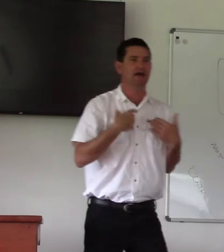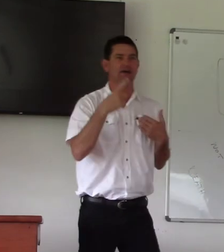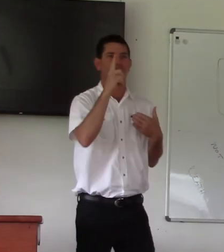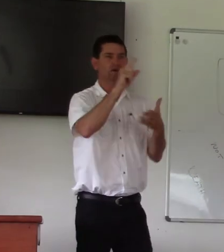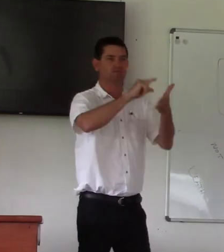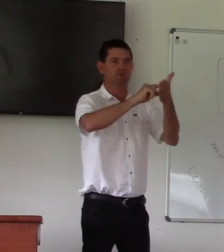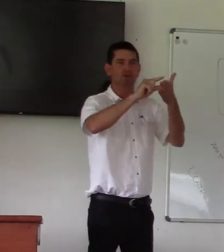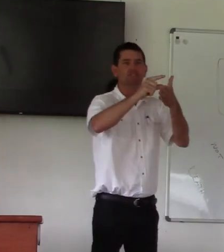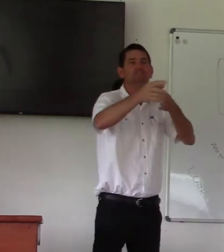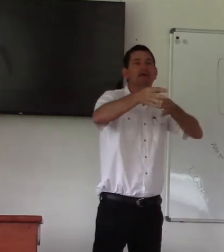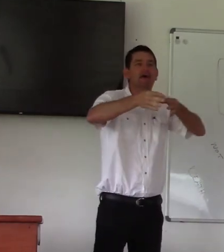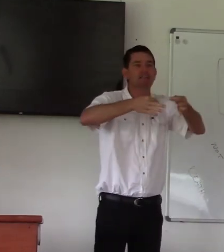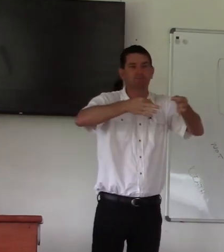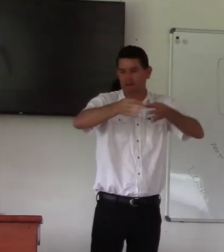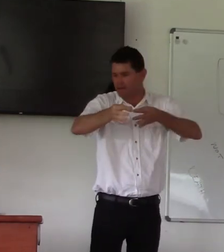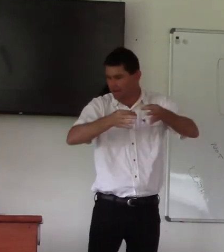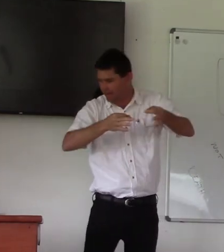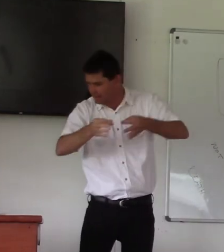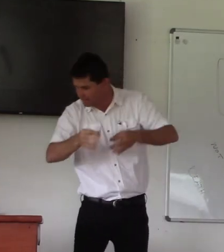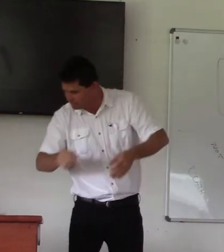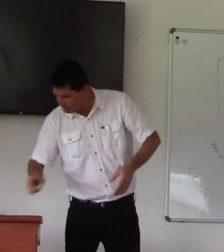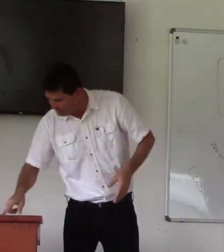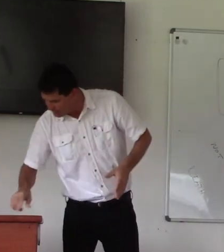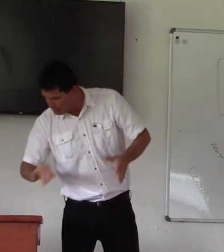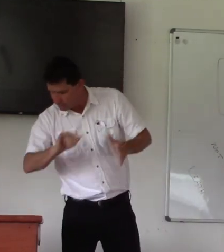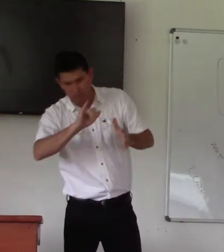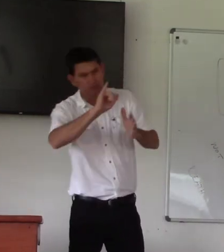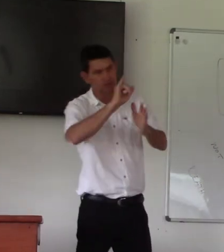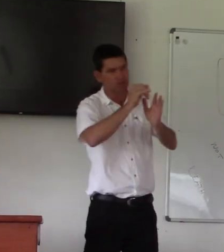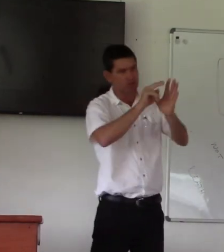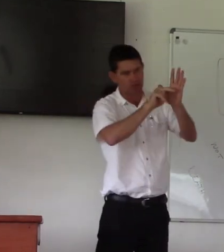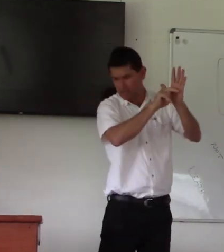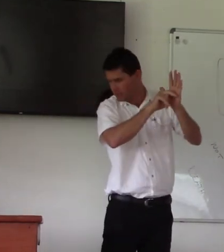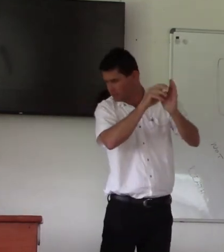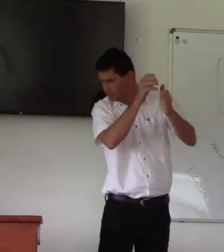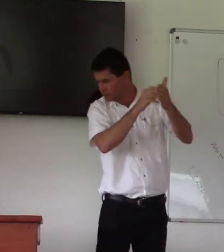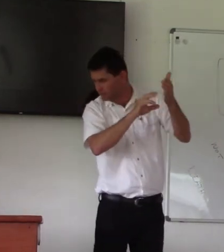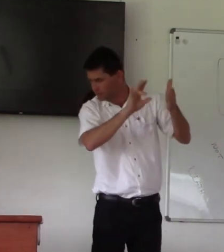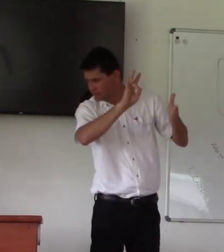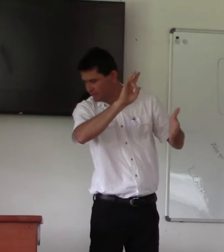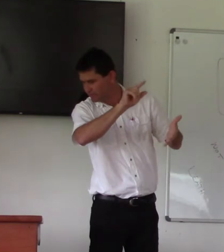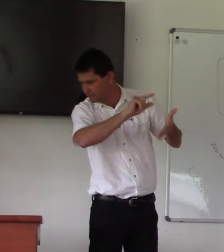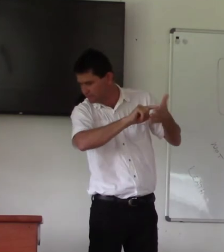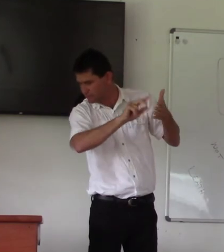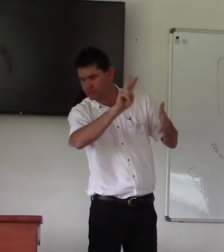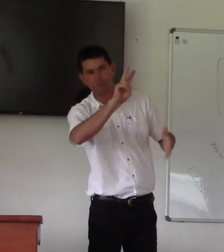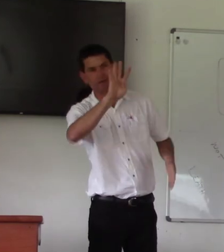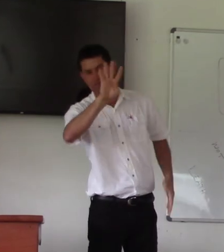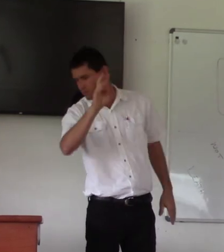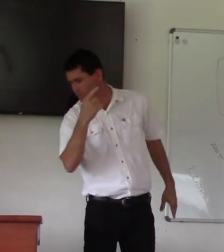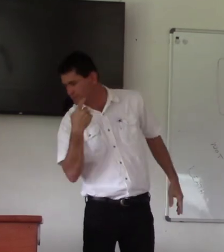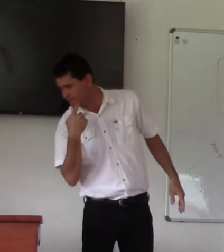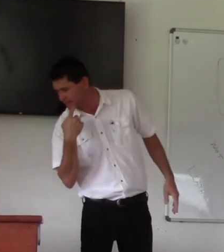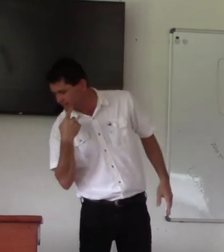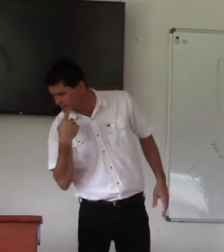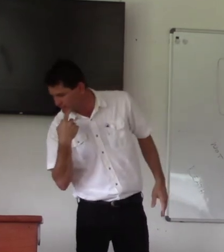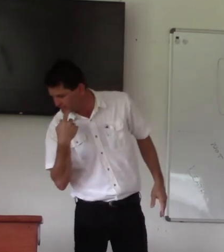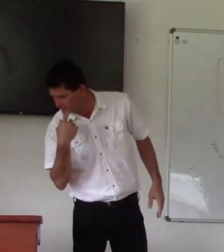Have one verse explaining it. John chapter 7, verse 24 says,